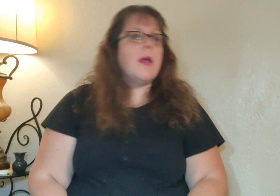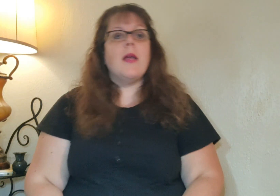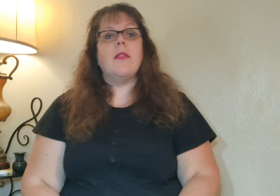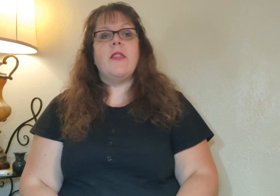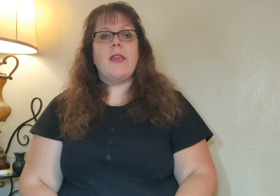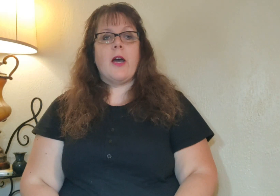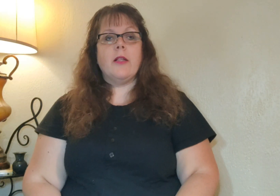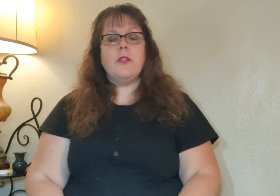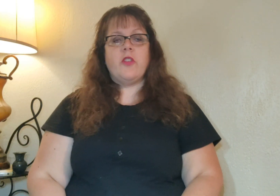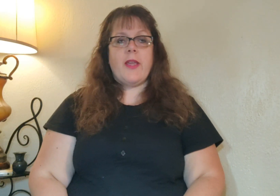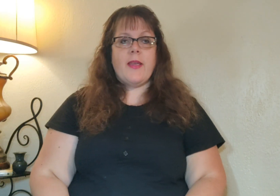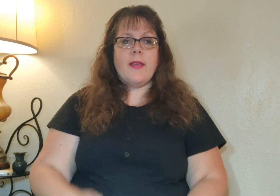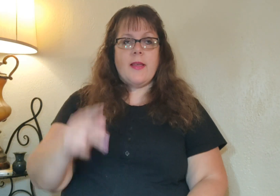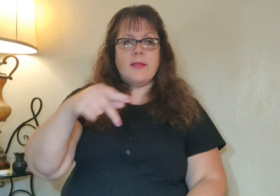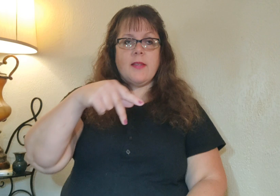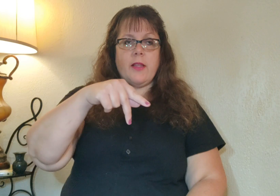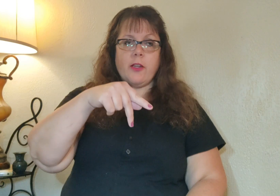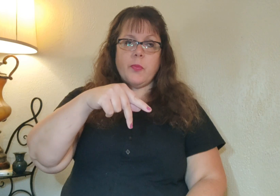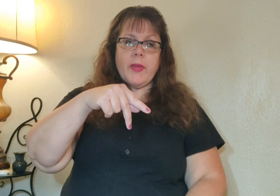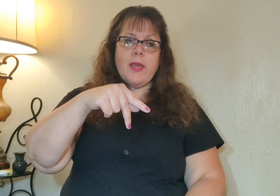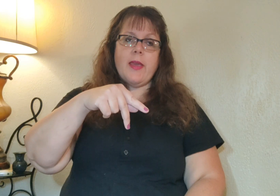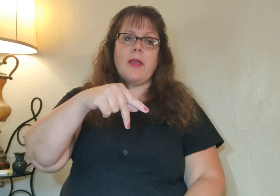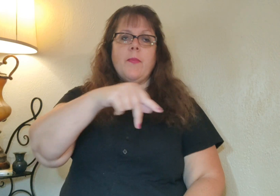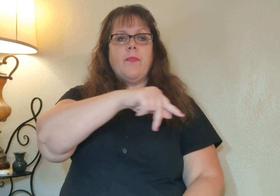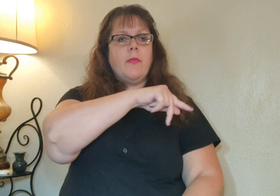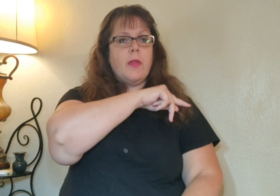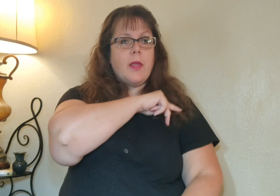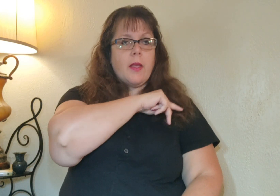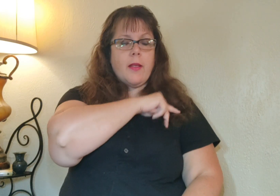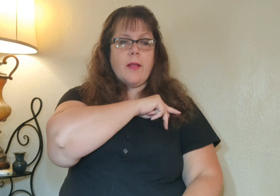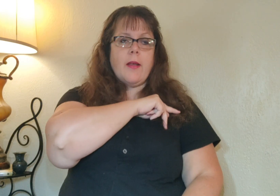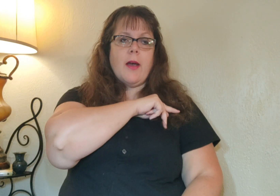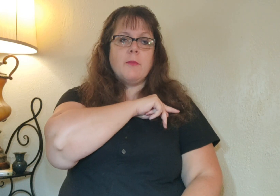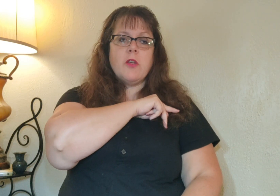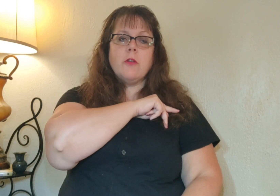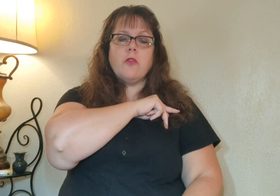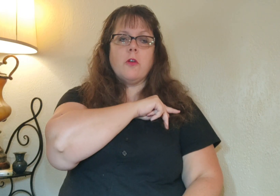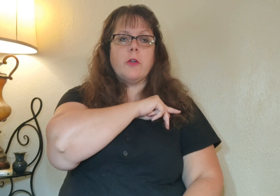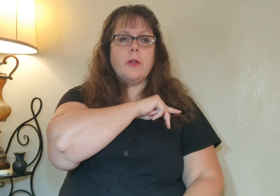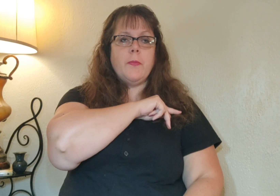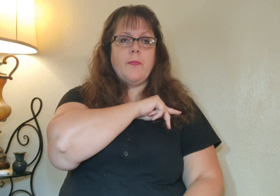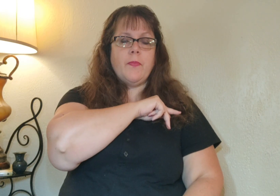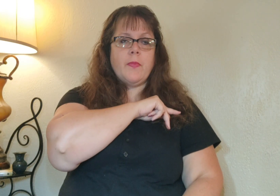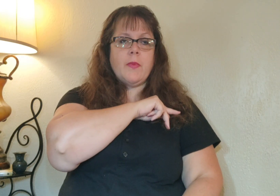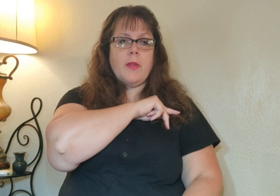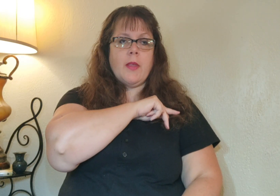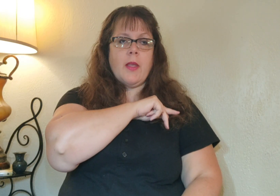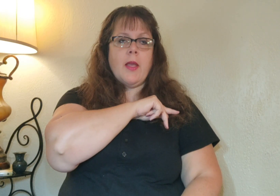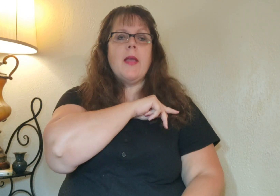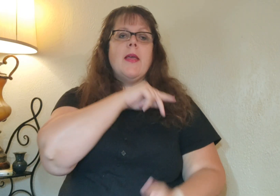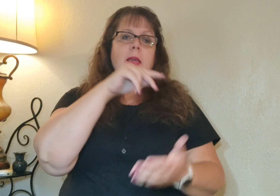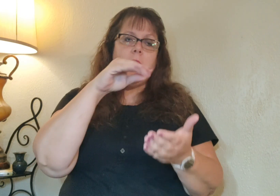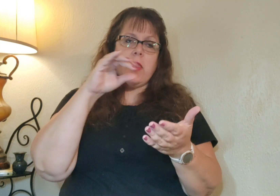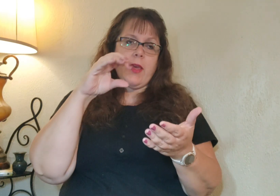In theology, it's the letter P, up to your shoulder. And